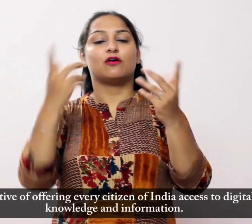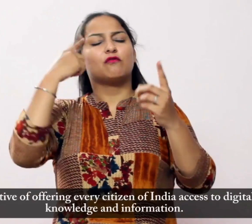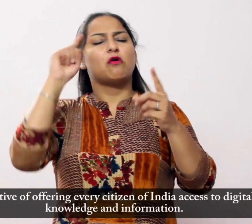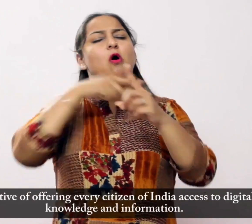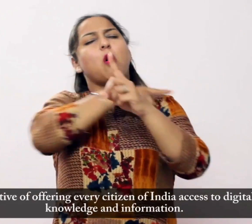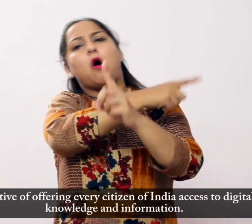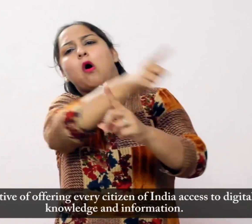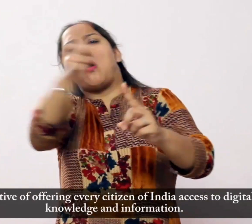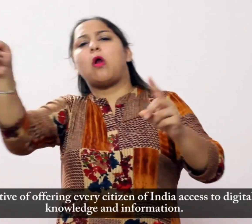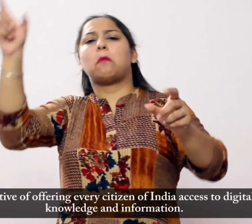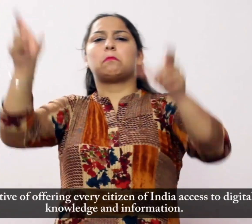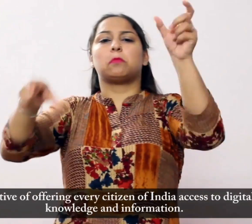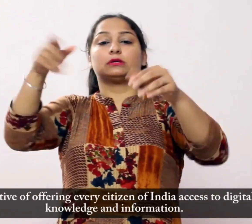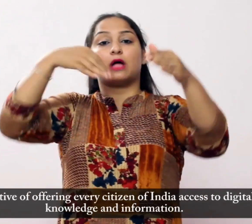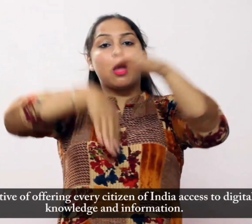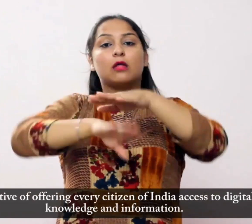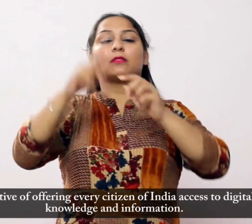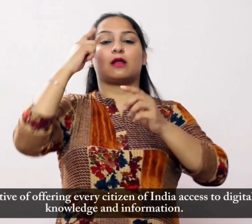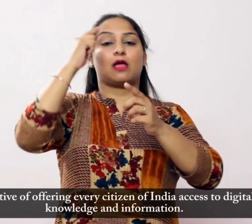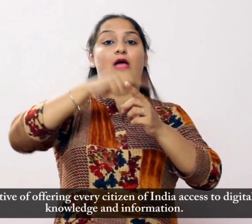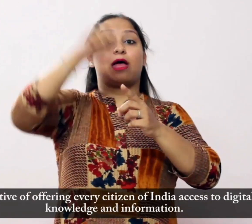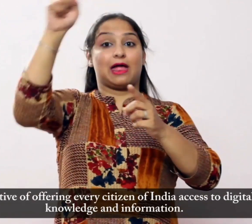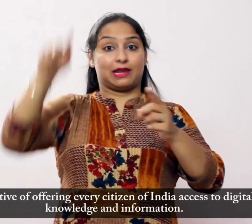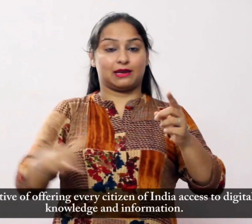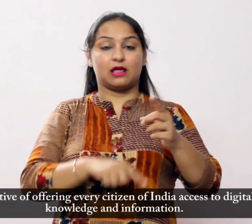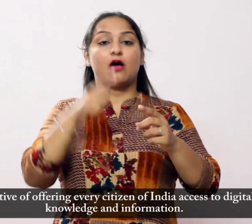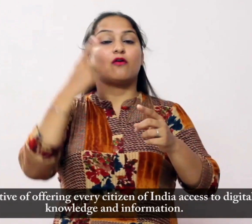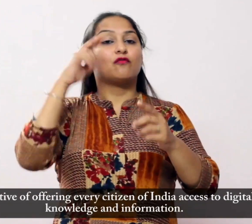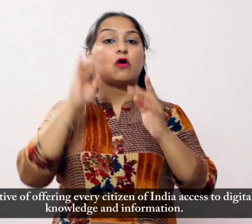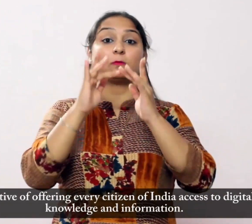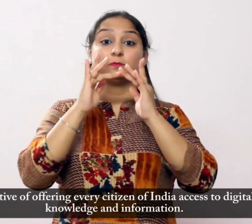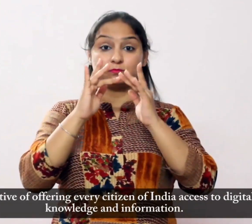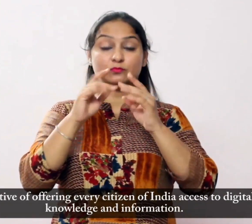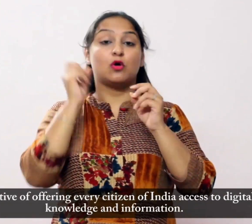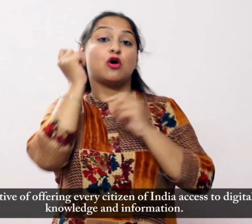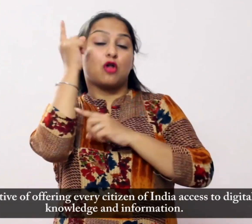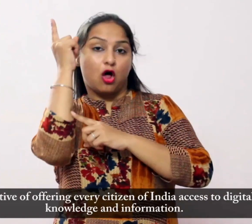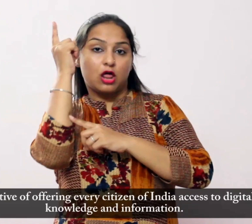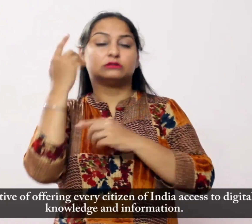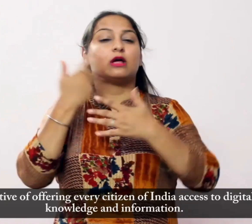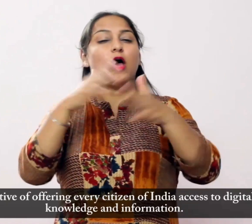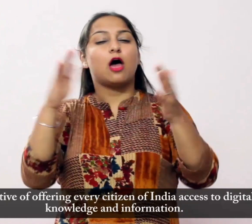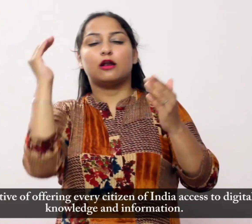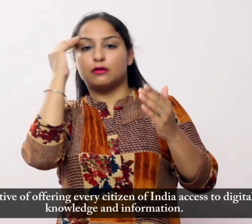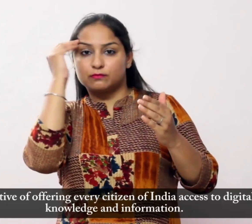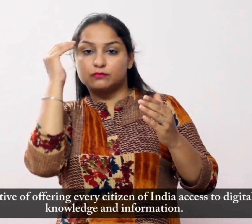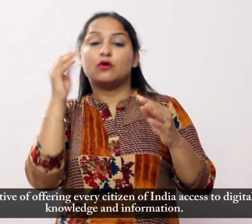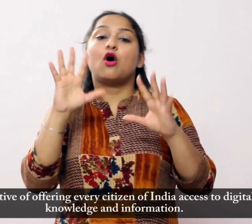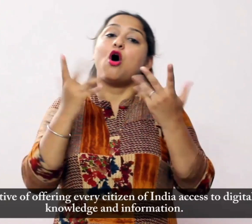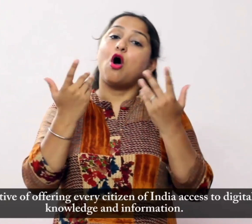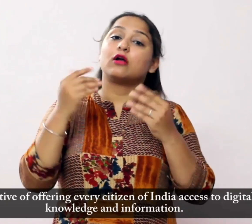With the objective of offering every citizen of India access to digital services, knowledge, and information.